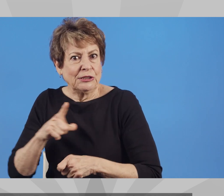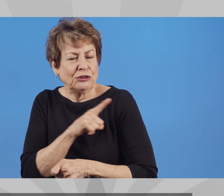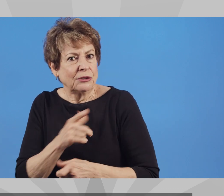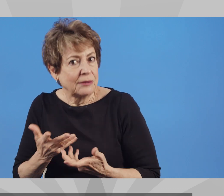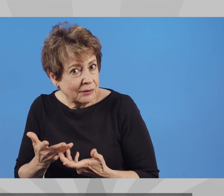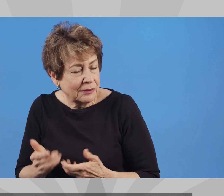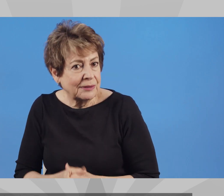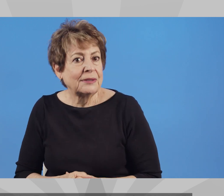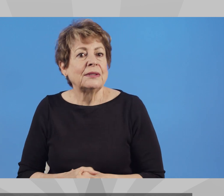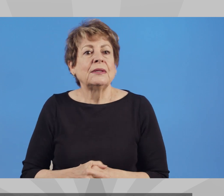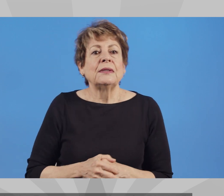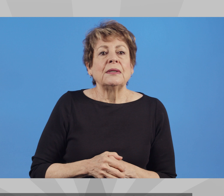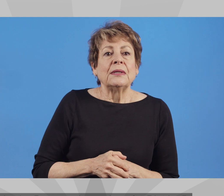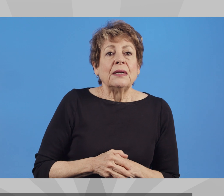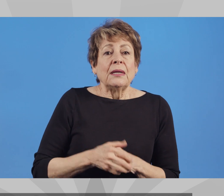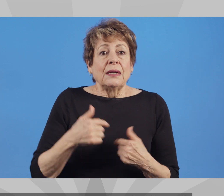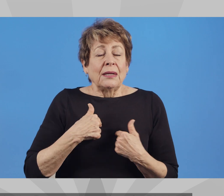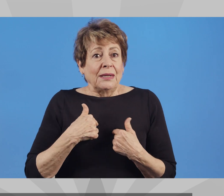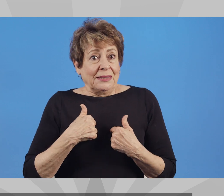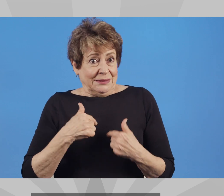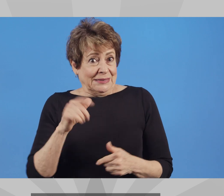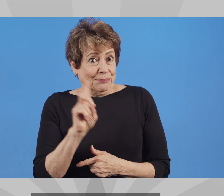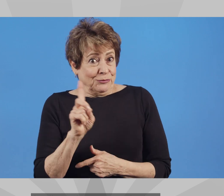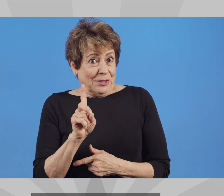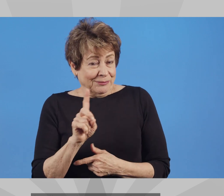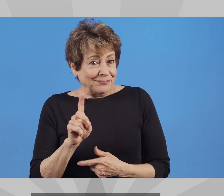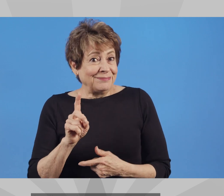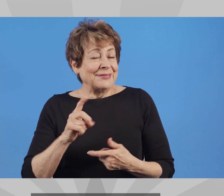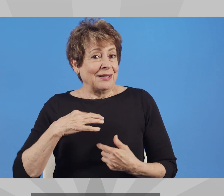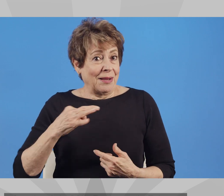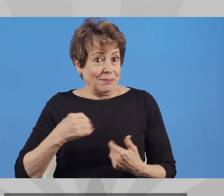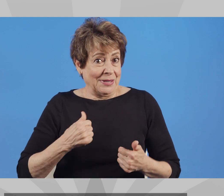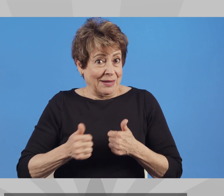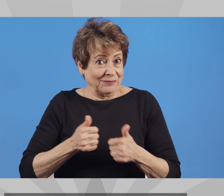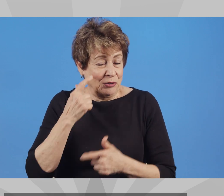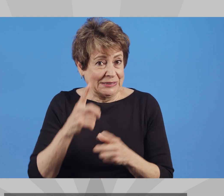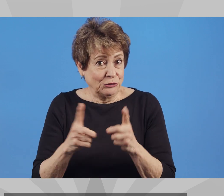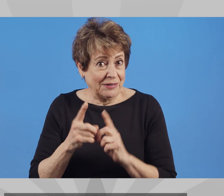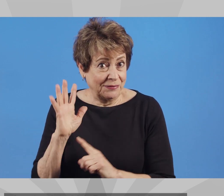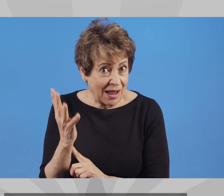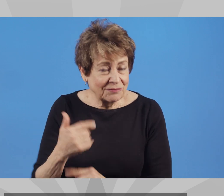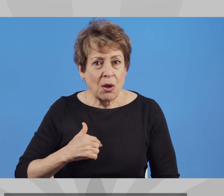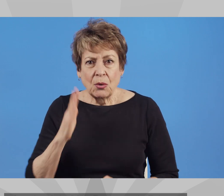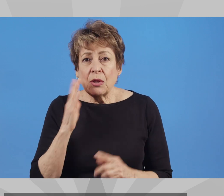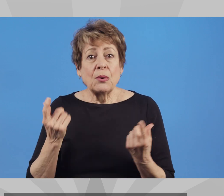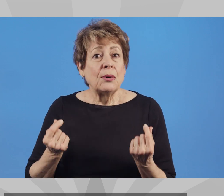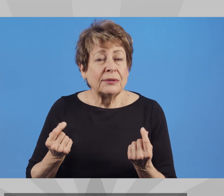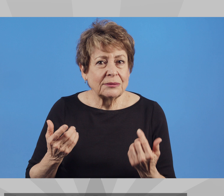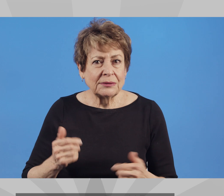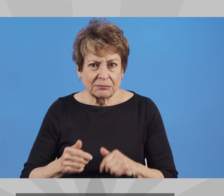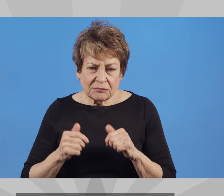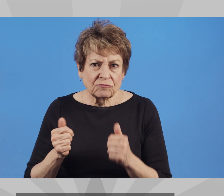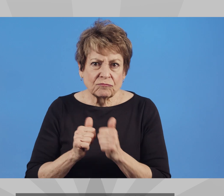As the Democratic nominee for District 5, I will continue campaigning after the July 30th Democratic